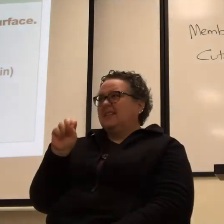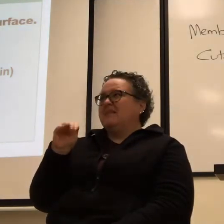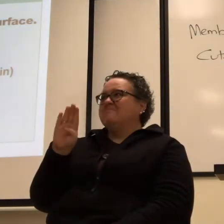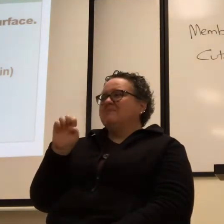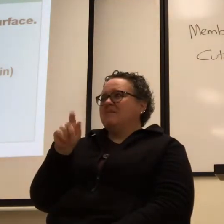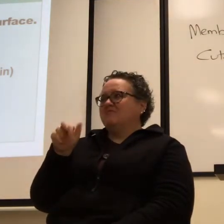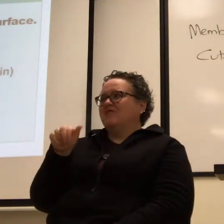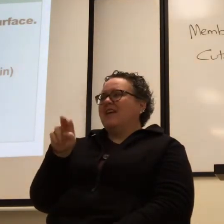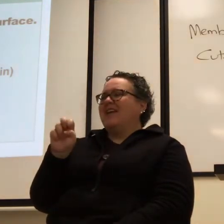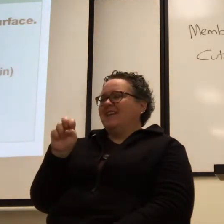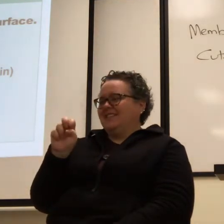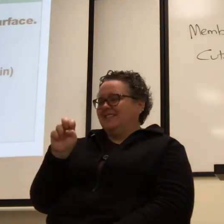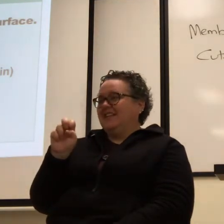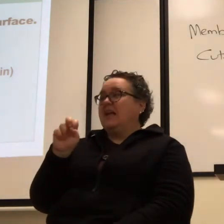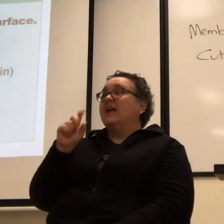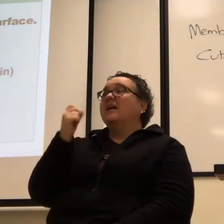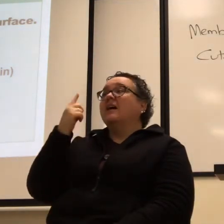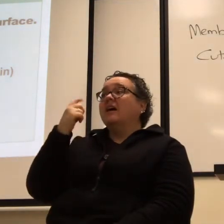It's dry.